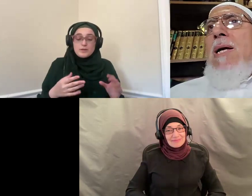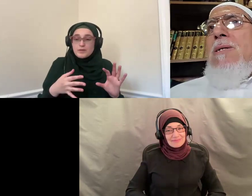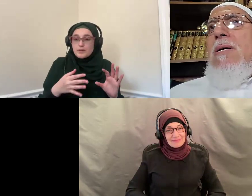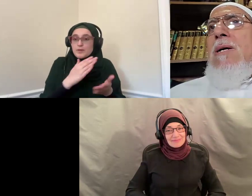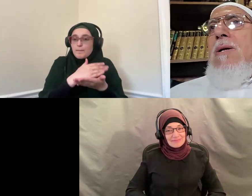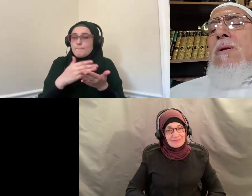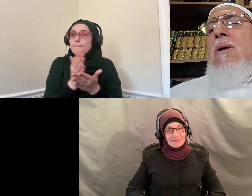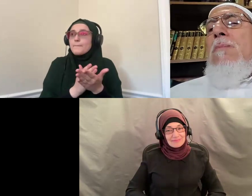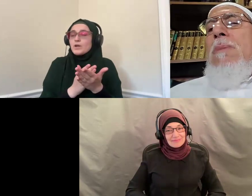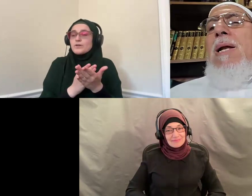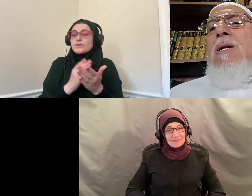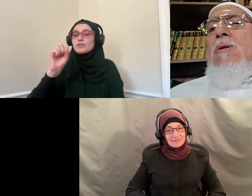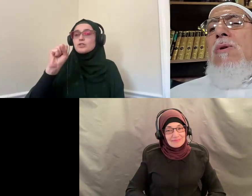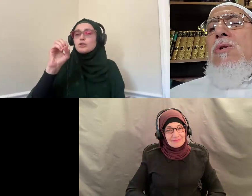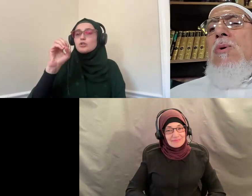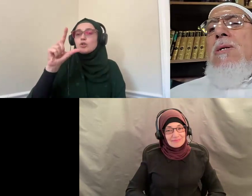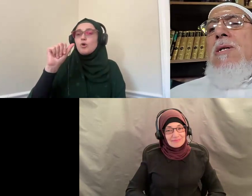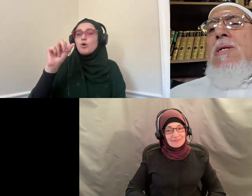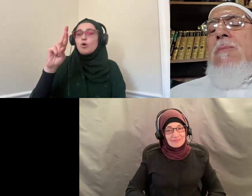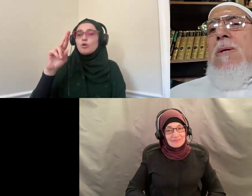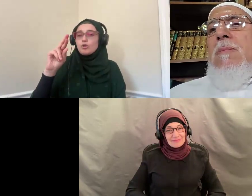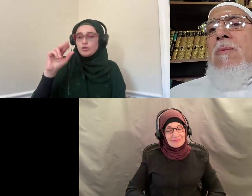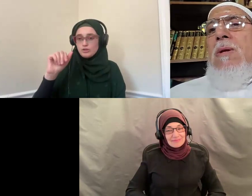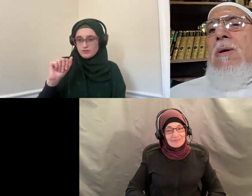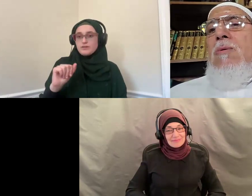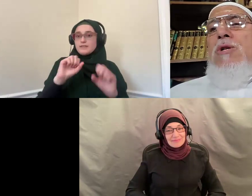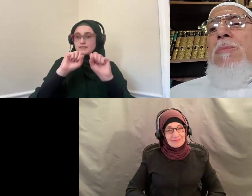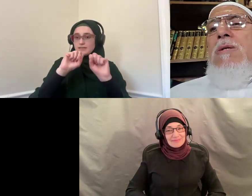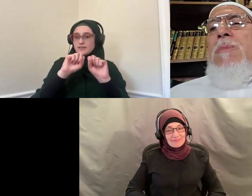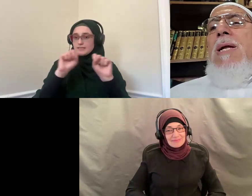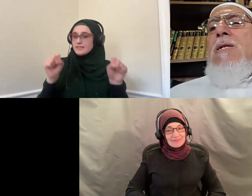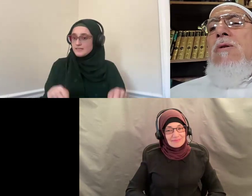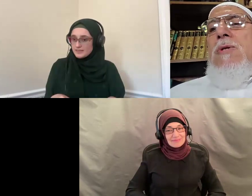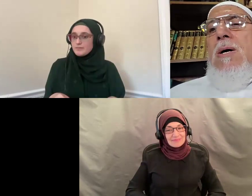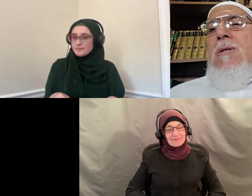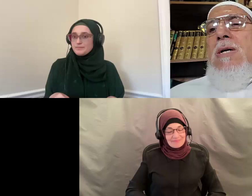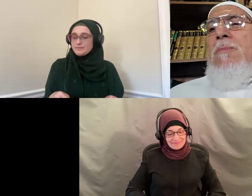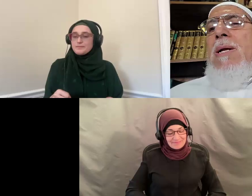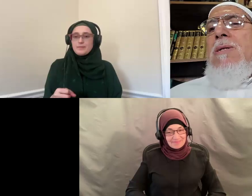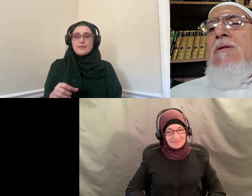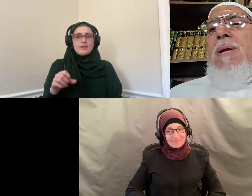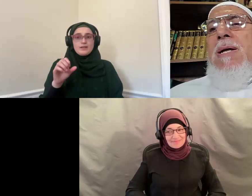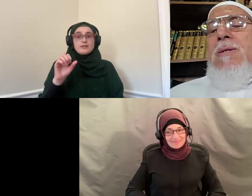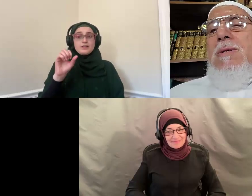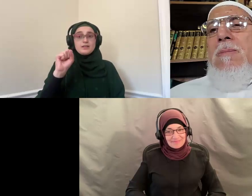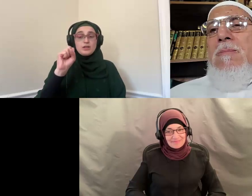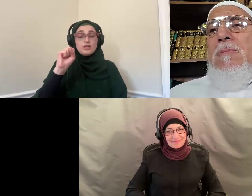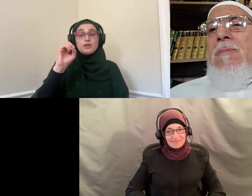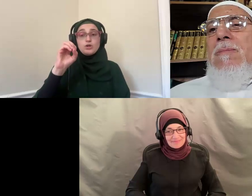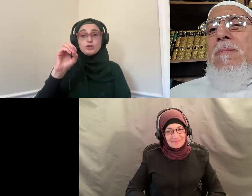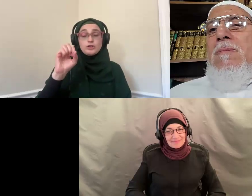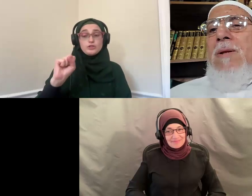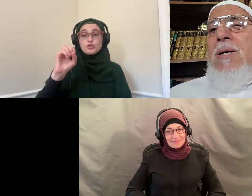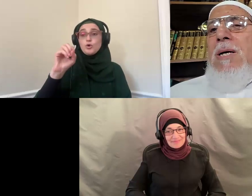our galaxy. There are billions of those solar systems, which means billions of stars and billions of planets.